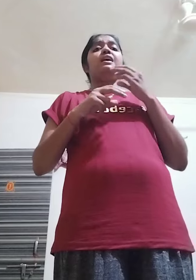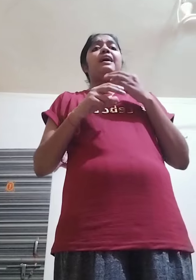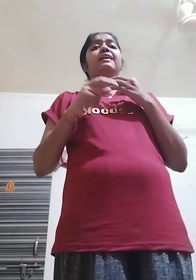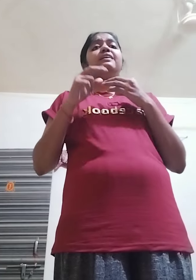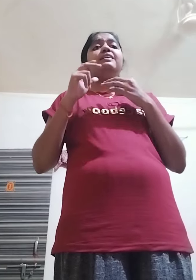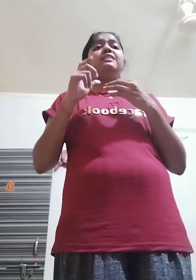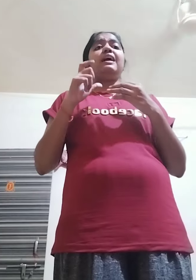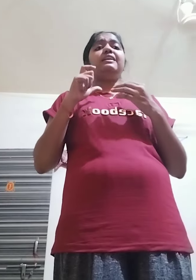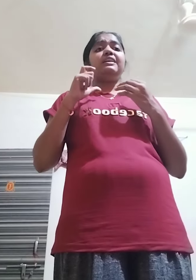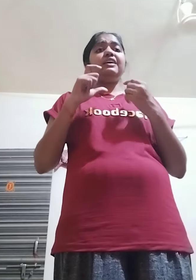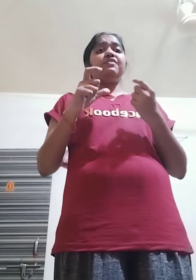and in that if